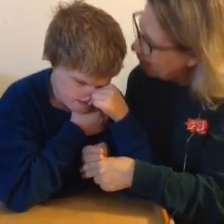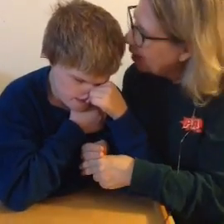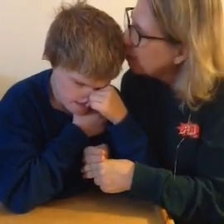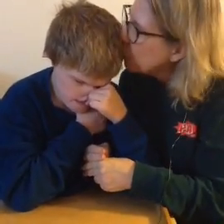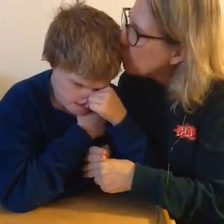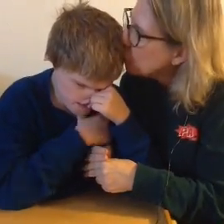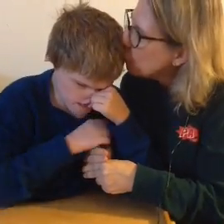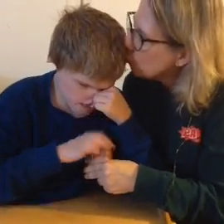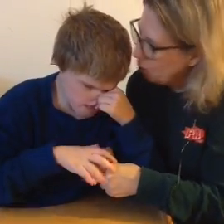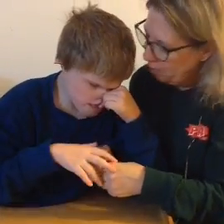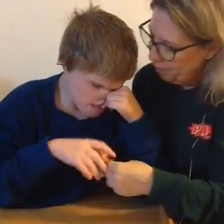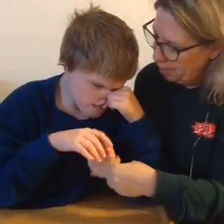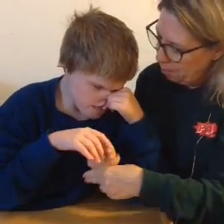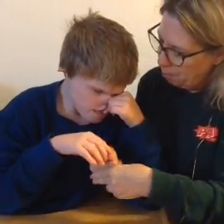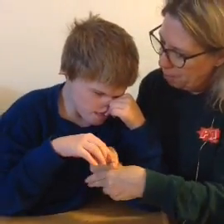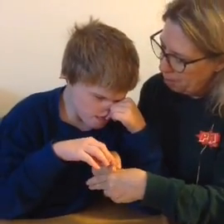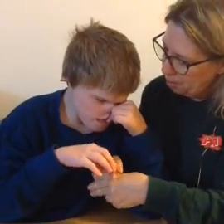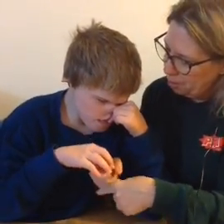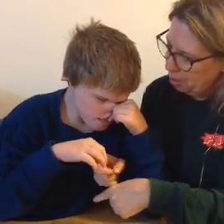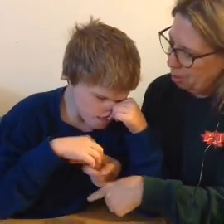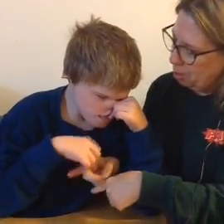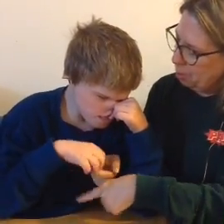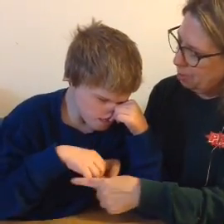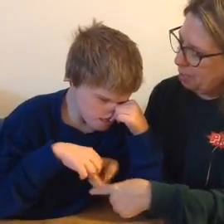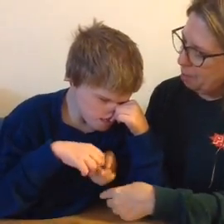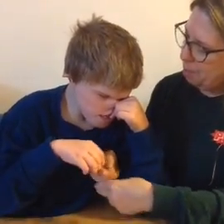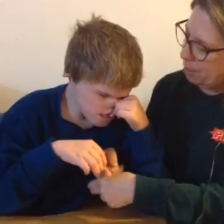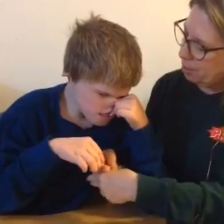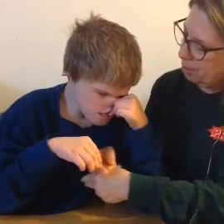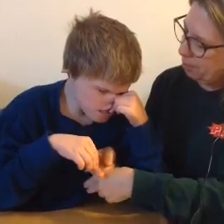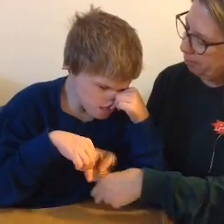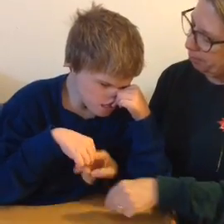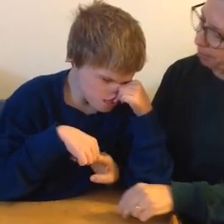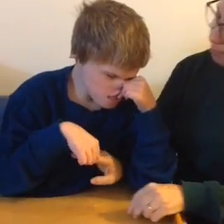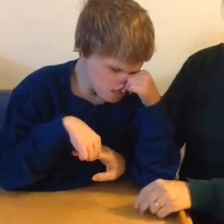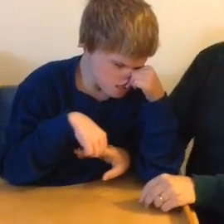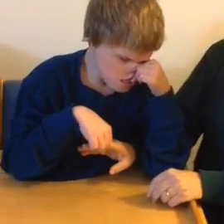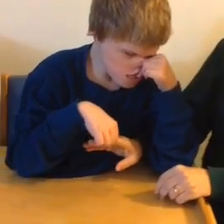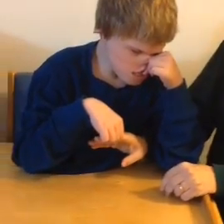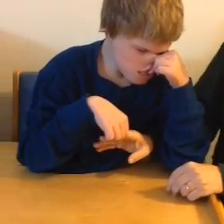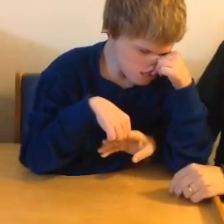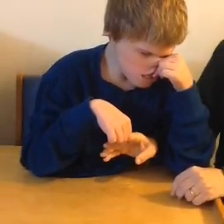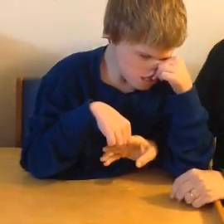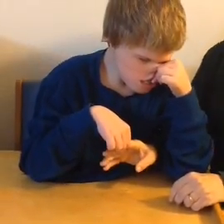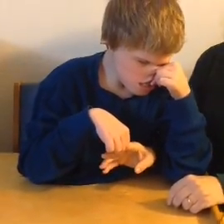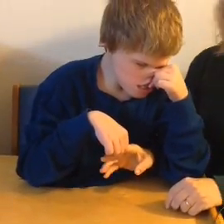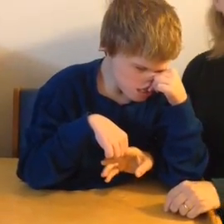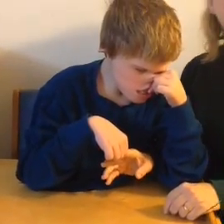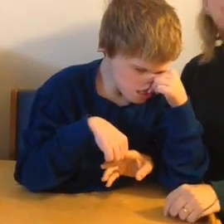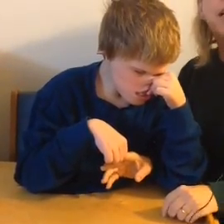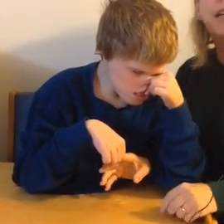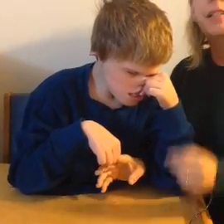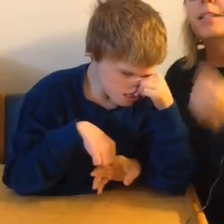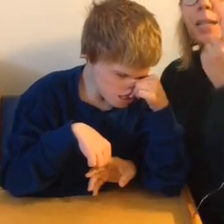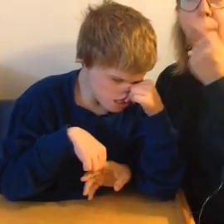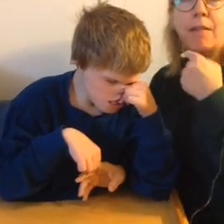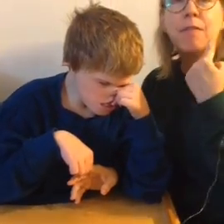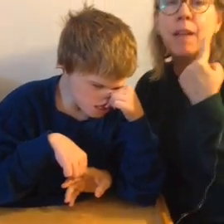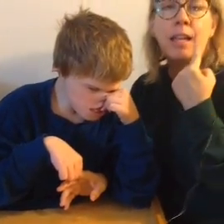Huh? Belt. You sign belt. He can't see my